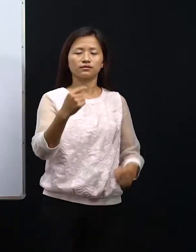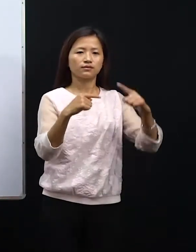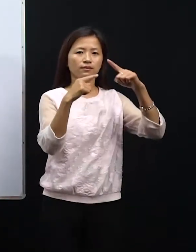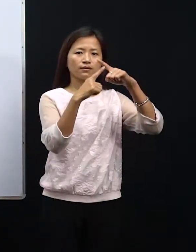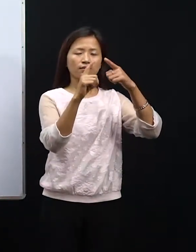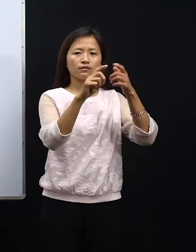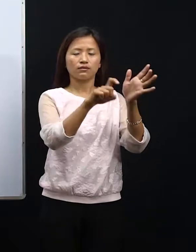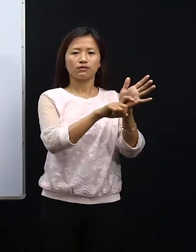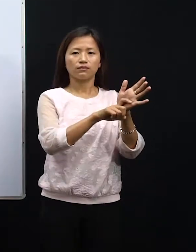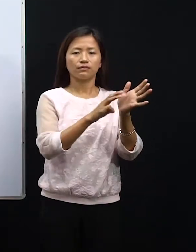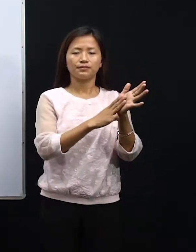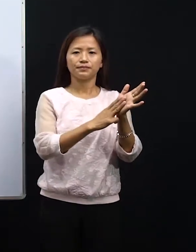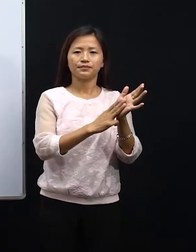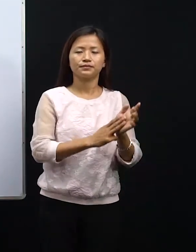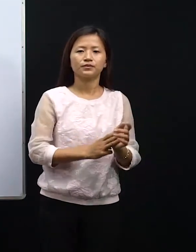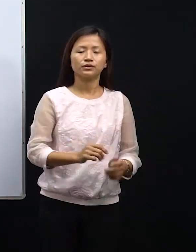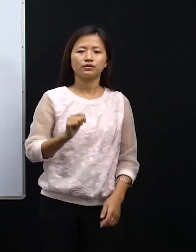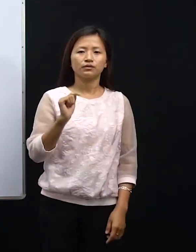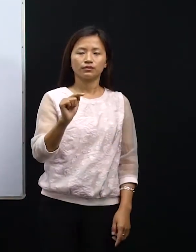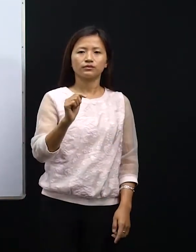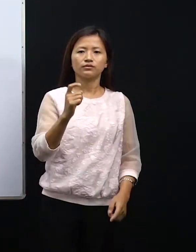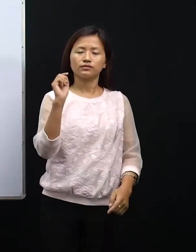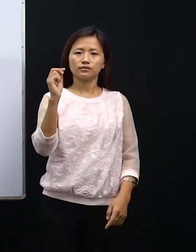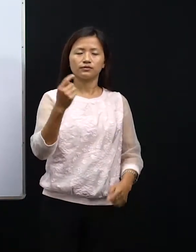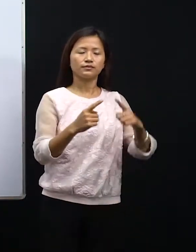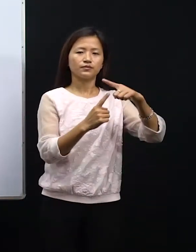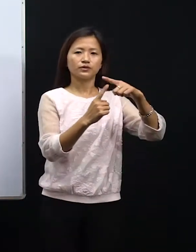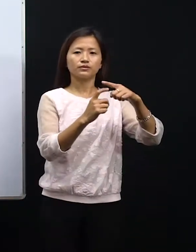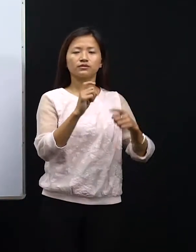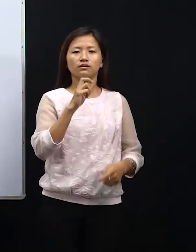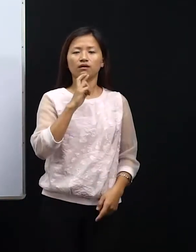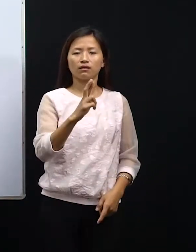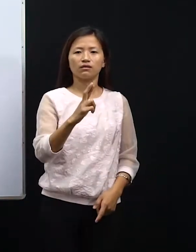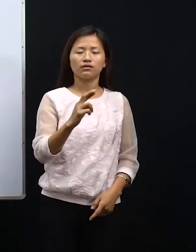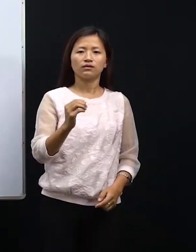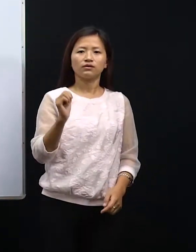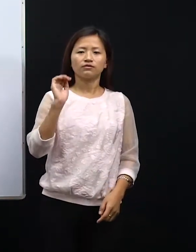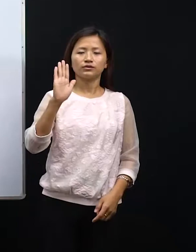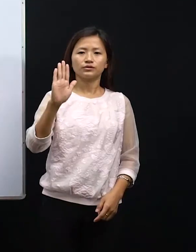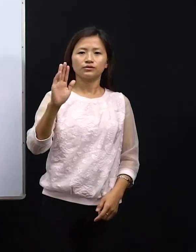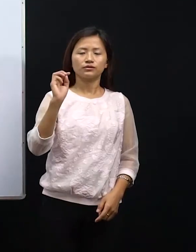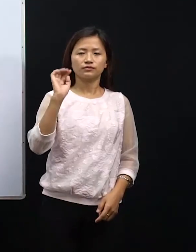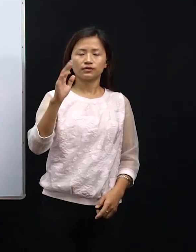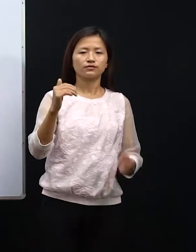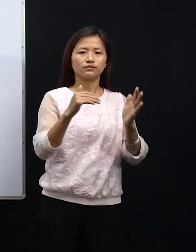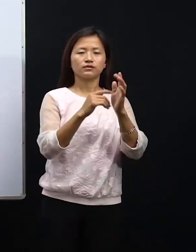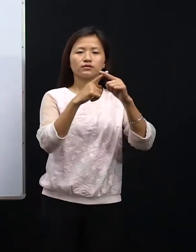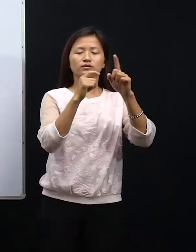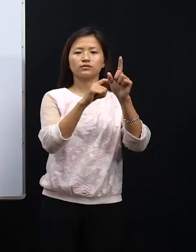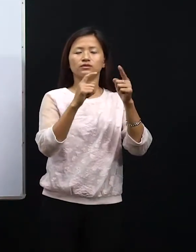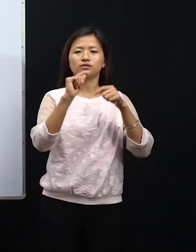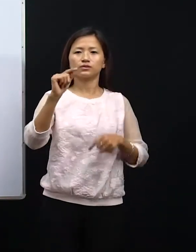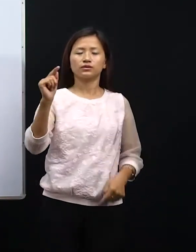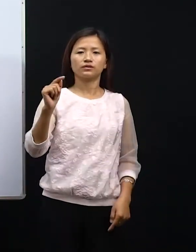Alright? So your terms are 5xyz square minus 3zy.